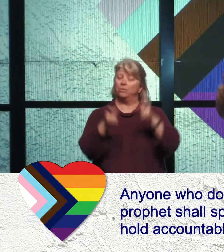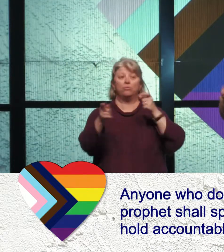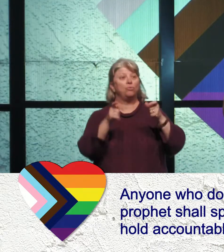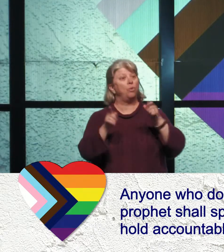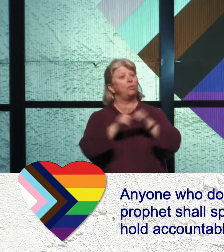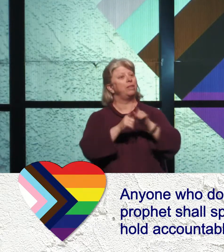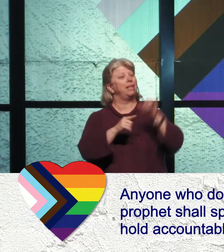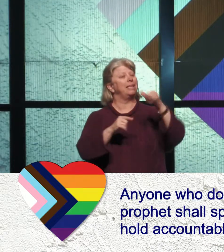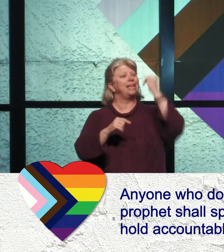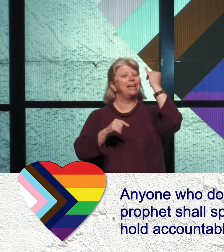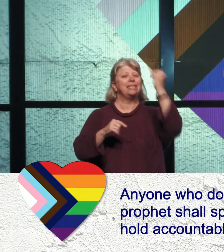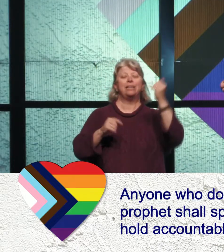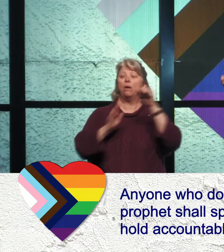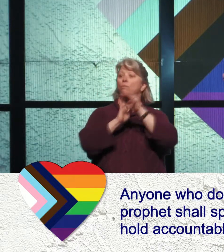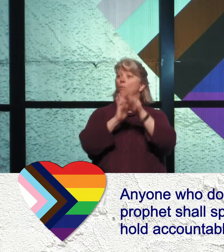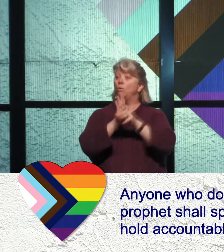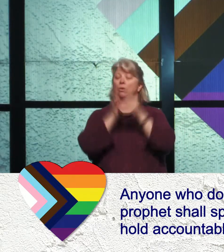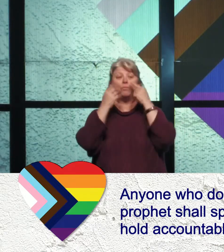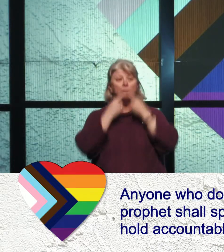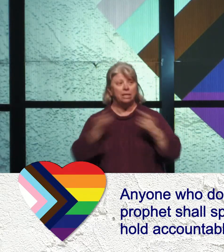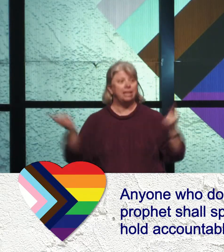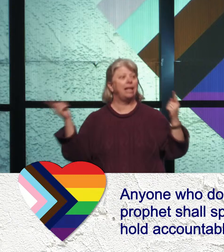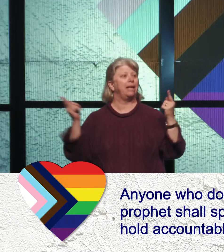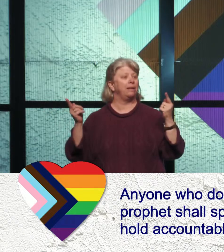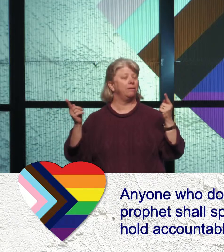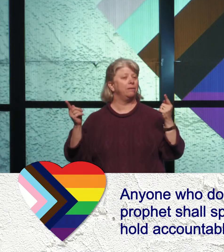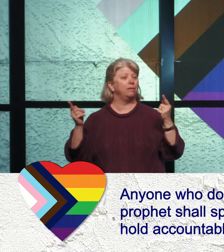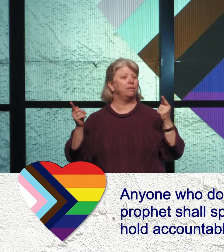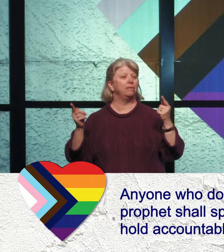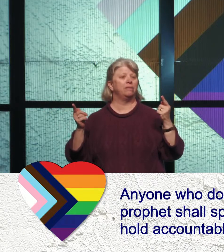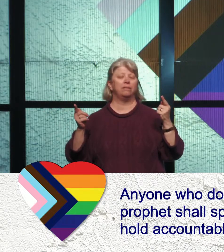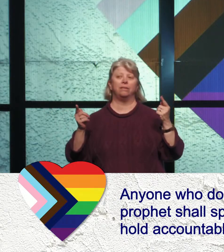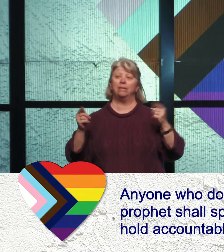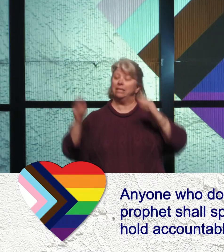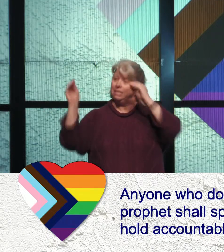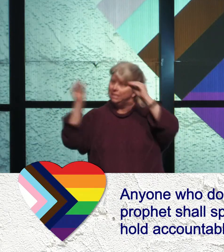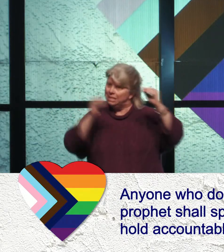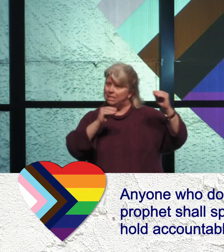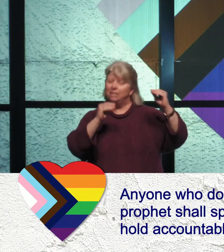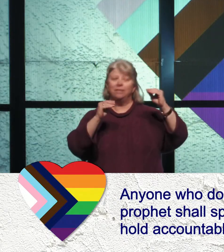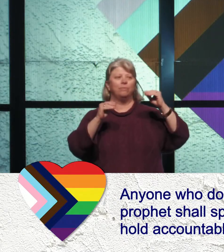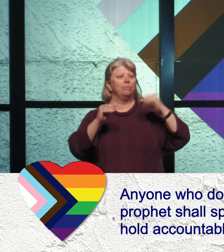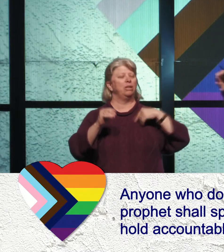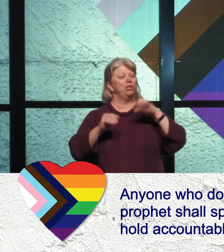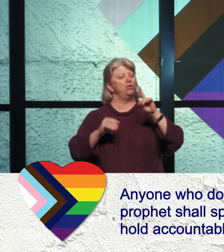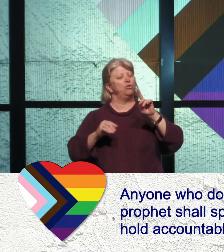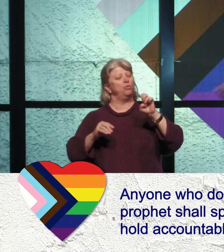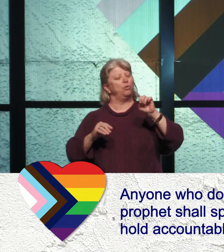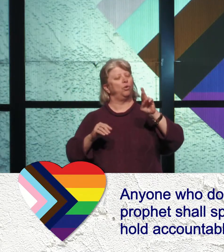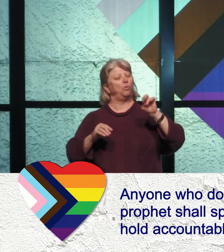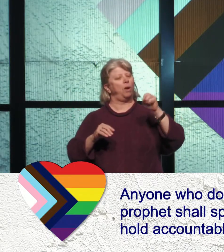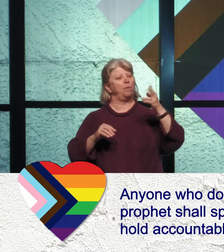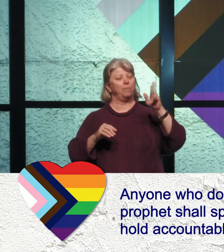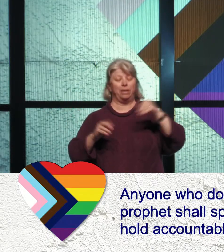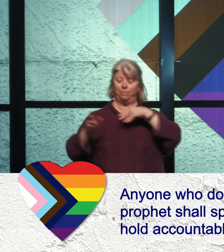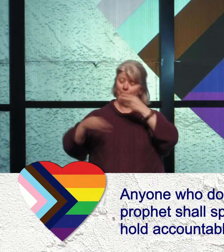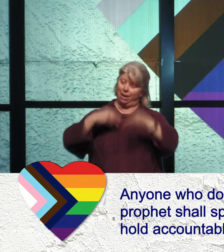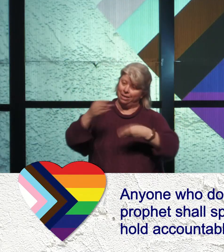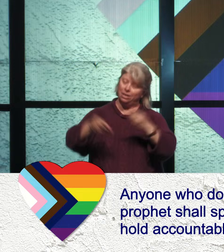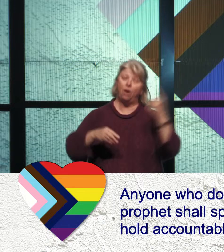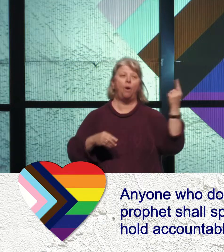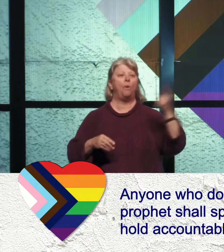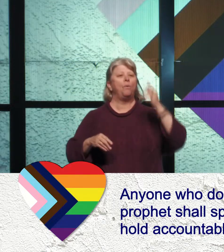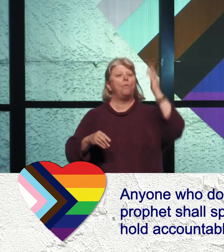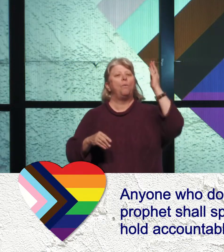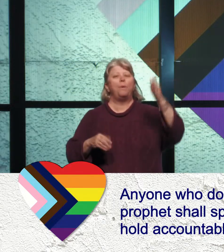that's the idea, right? So Moses proclaims in his teachings, and what we have in Deuteronomy was passed down, that there will